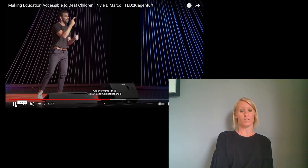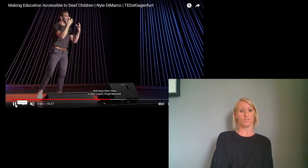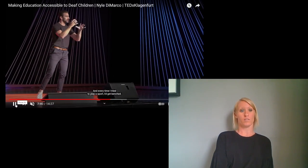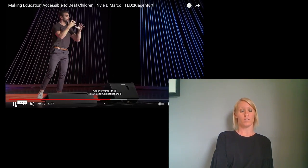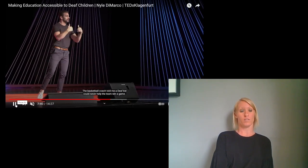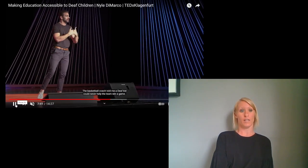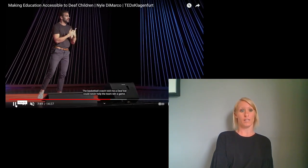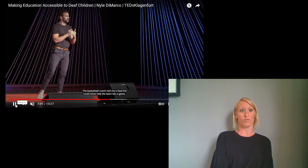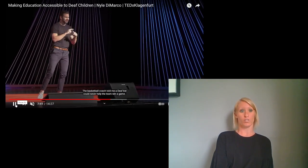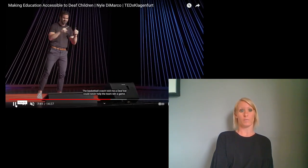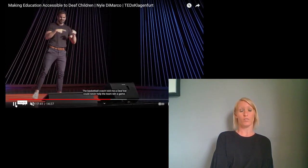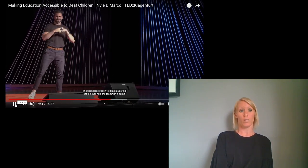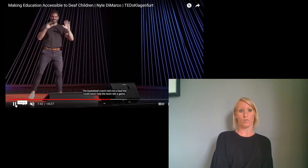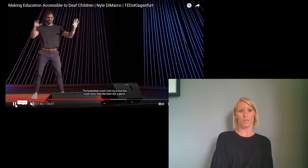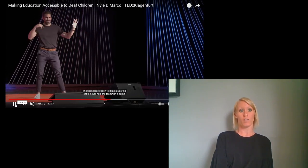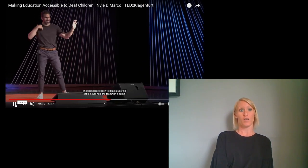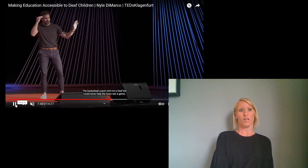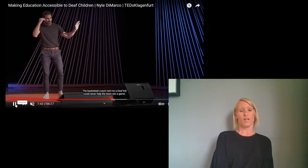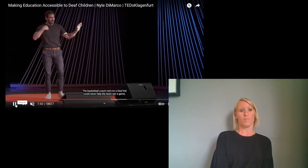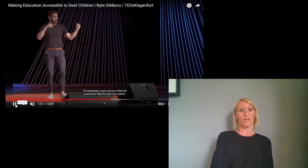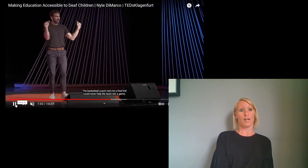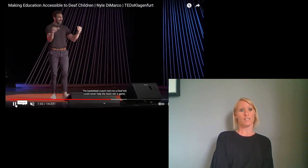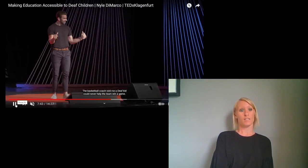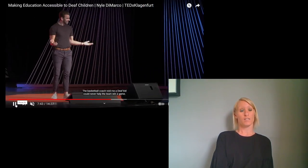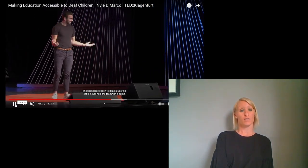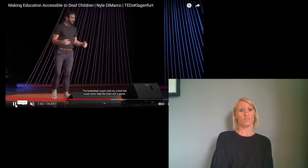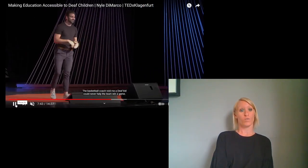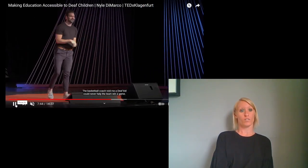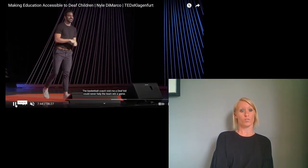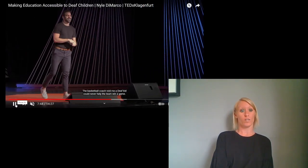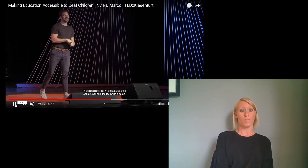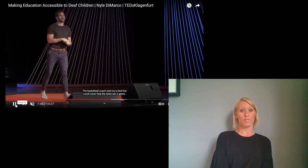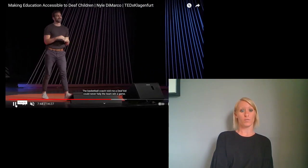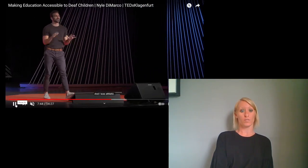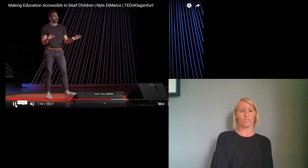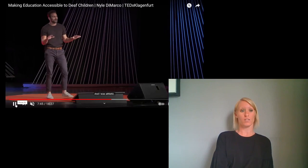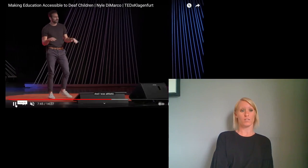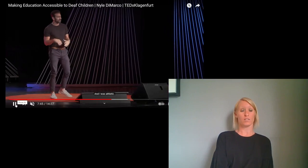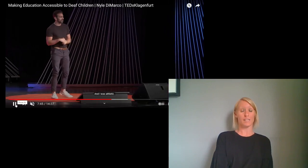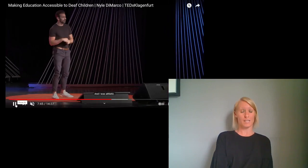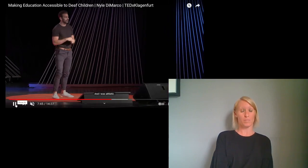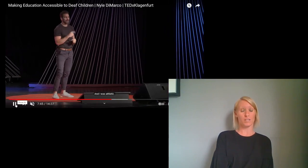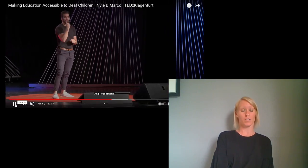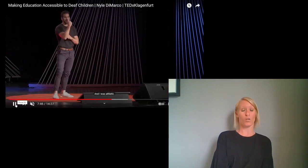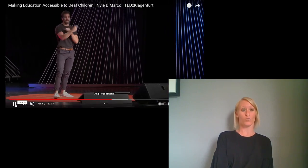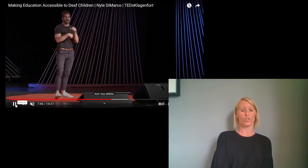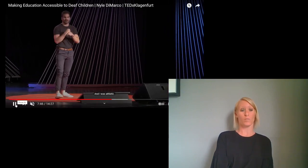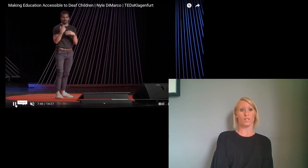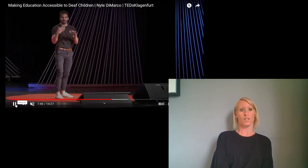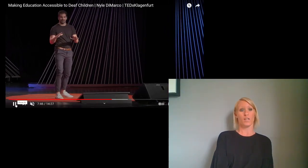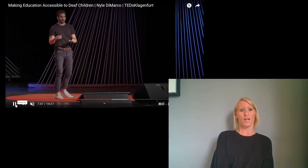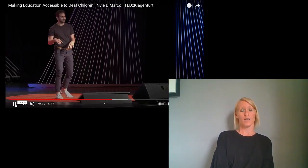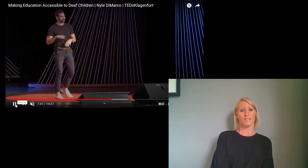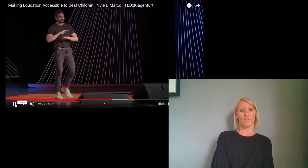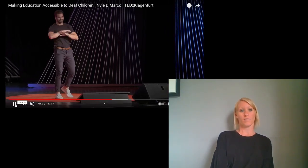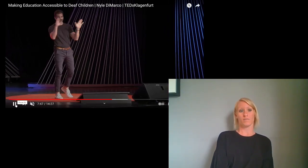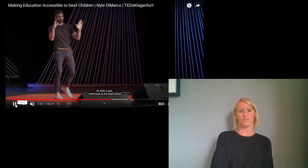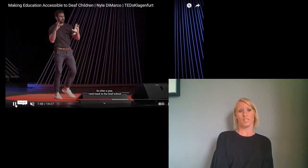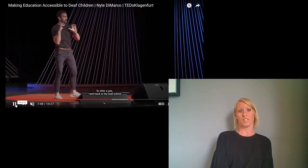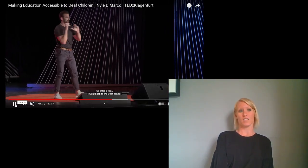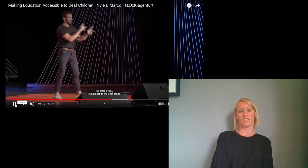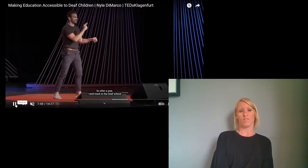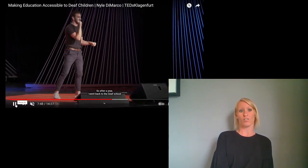enough sign language to communicate with me. But I did want to join the basketball team, but the coach told me a